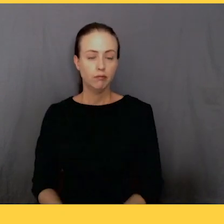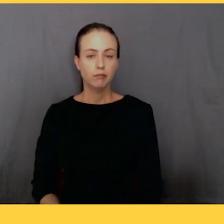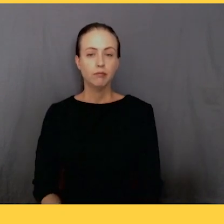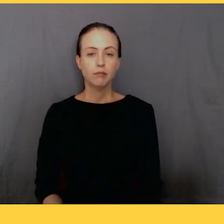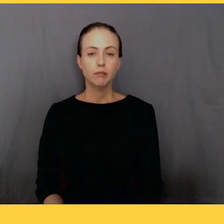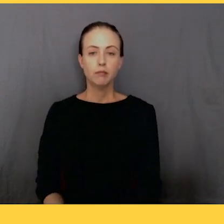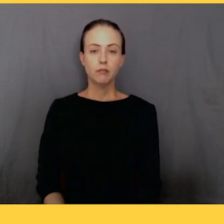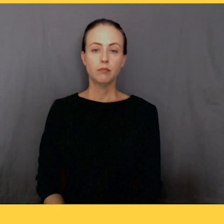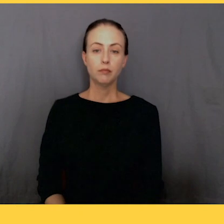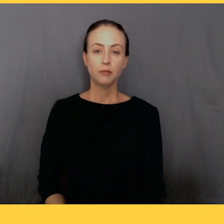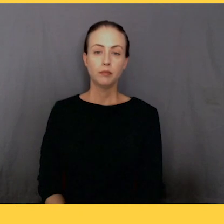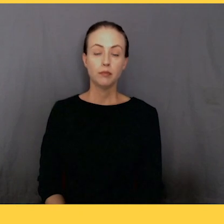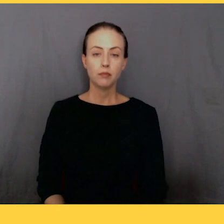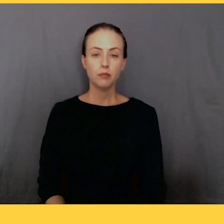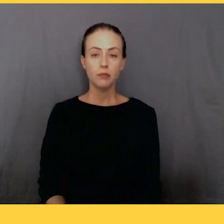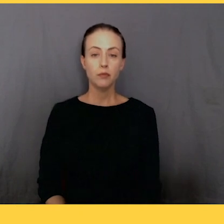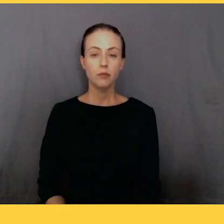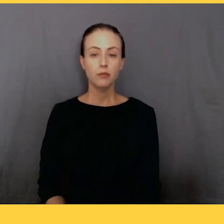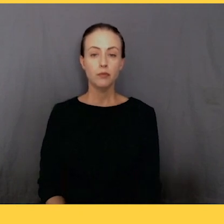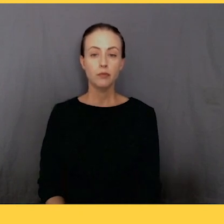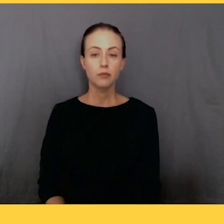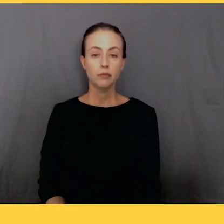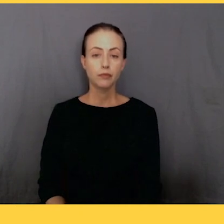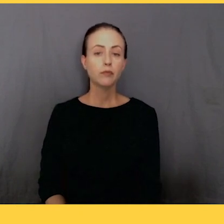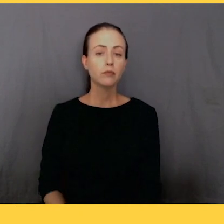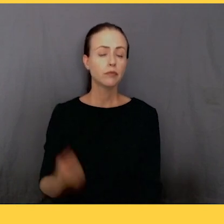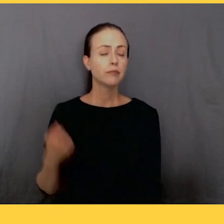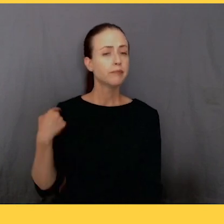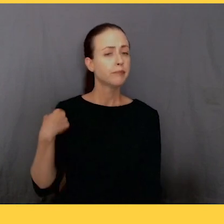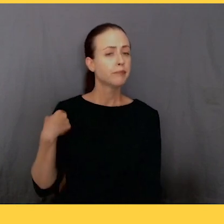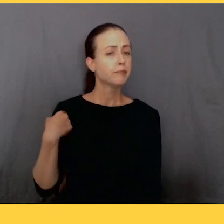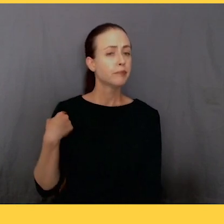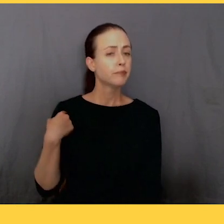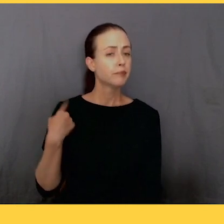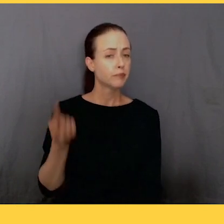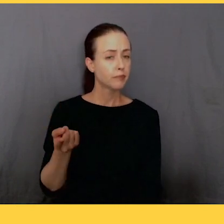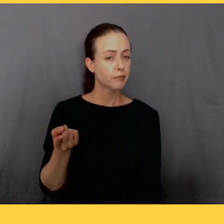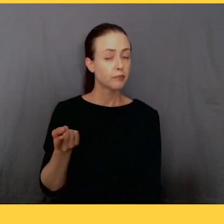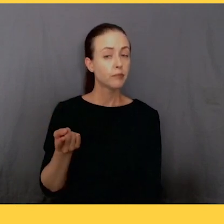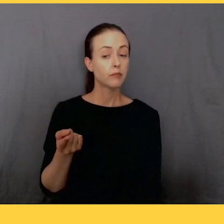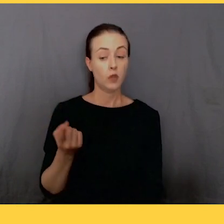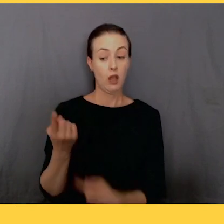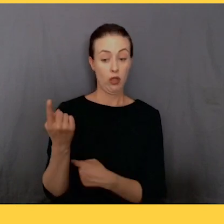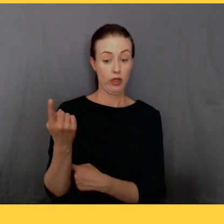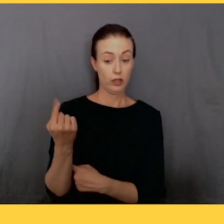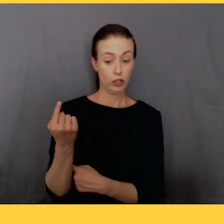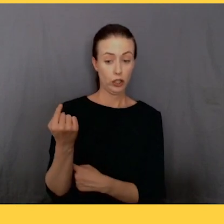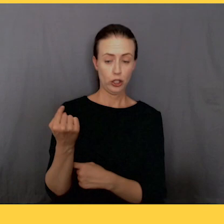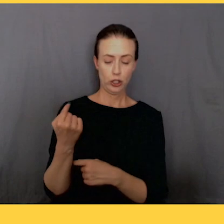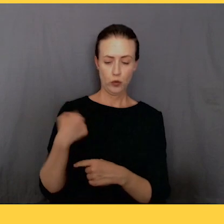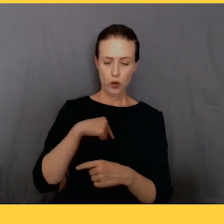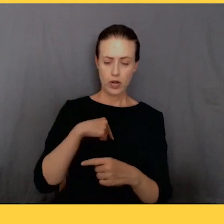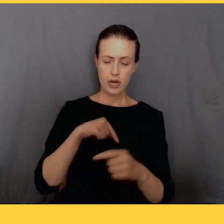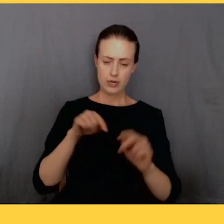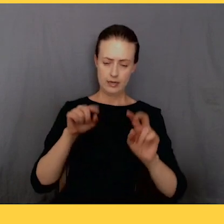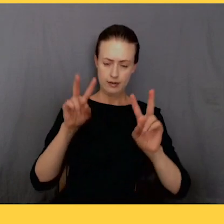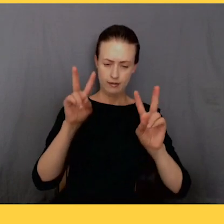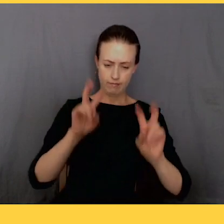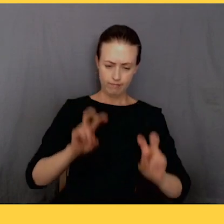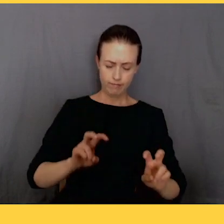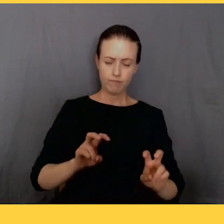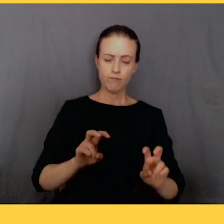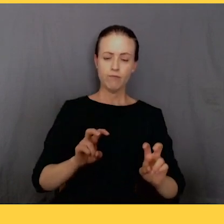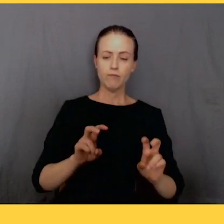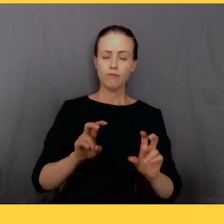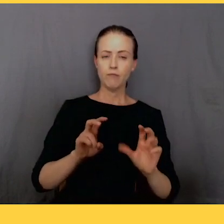So one of the things that we've done when we were looking at our performance last year with PSPS and our performance where it needs